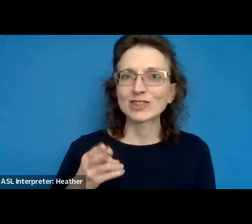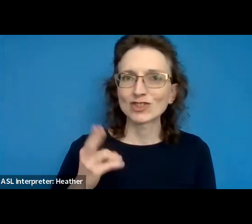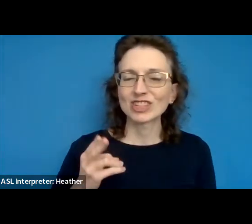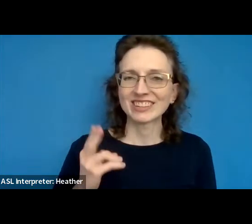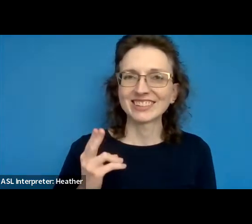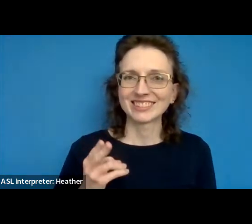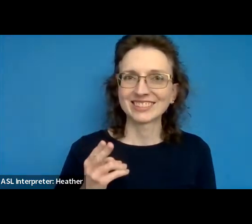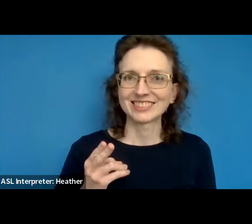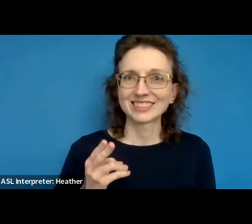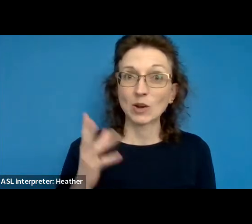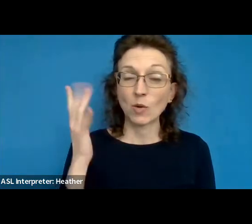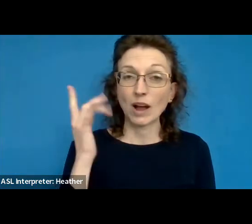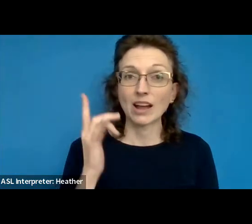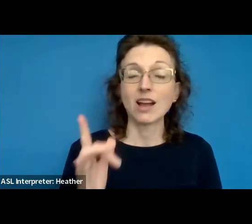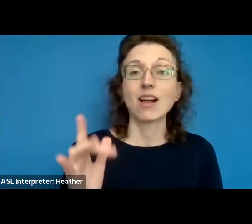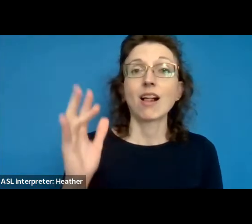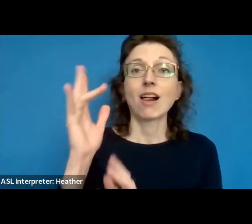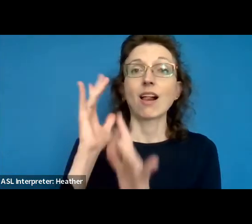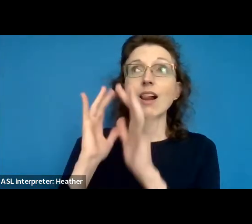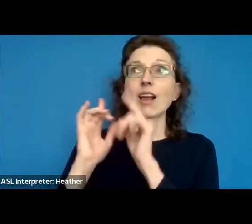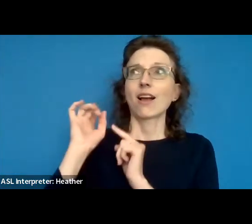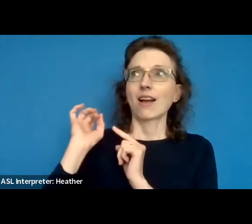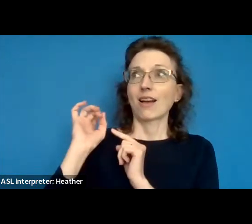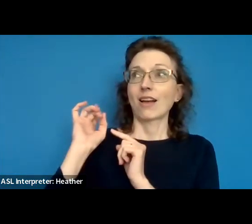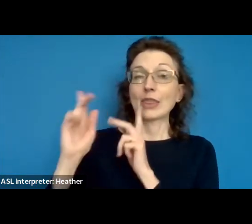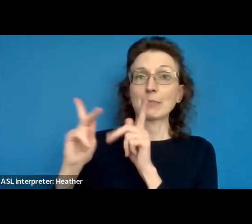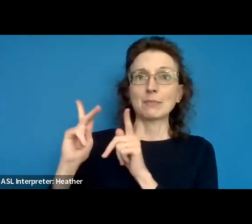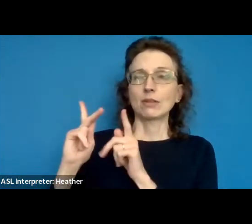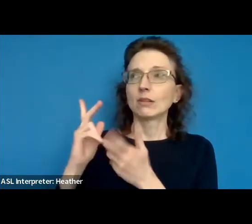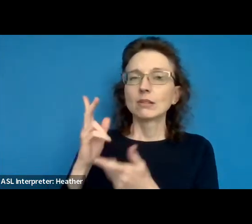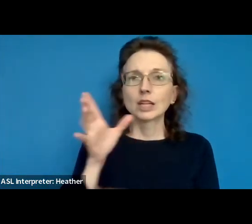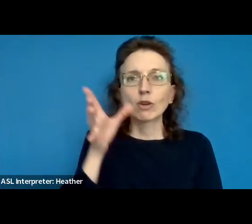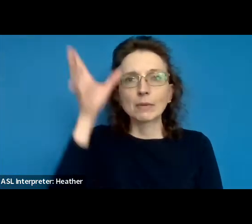Because they are descendants of the people that they're telling stories